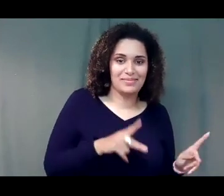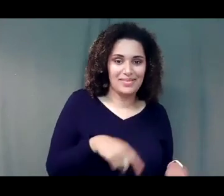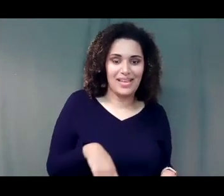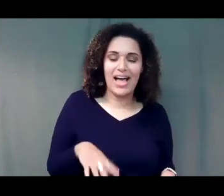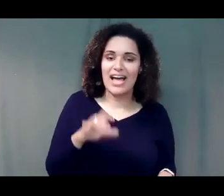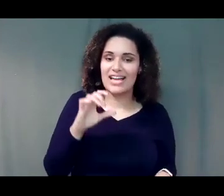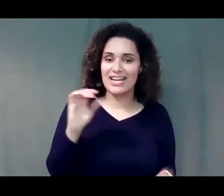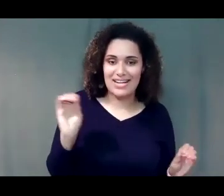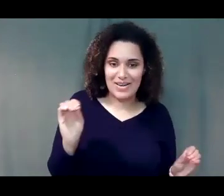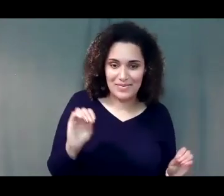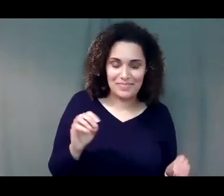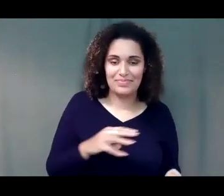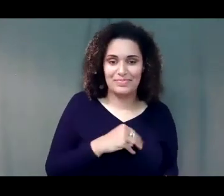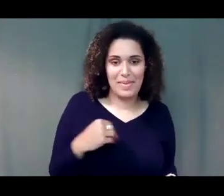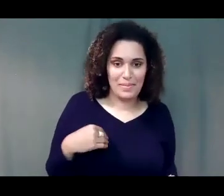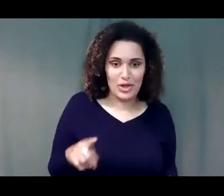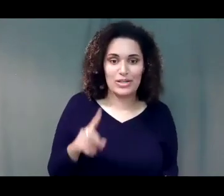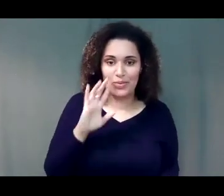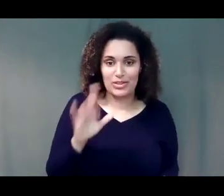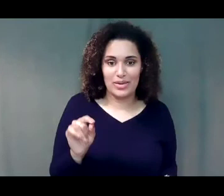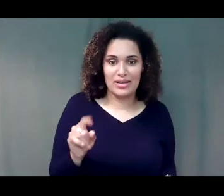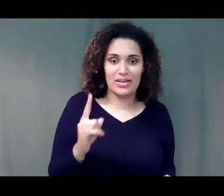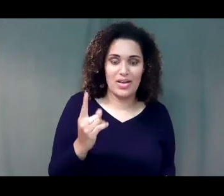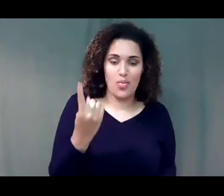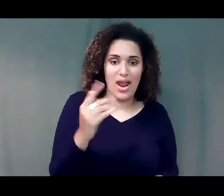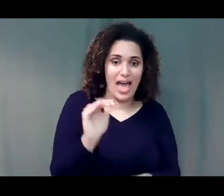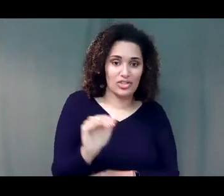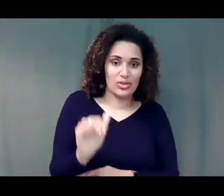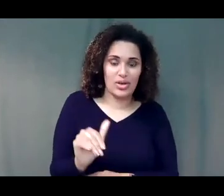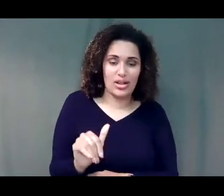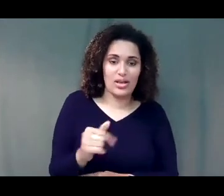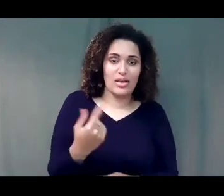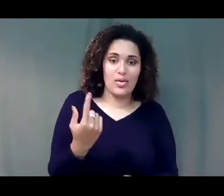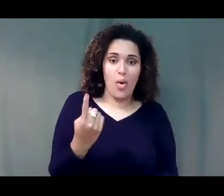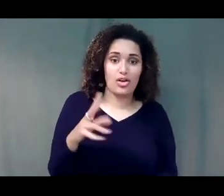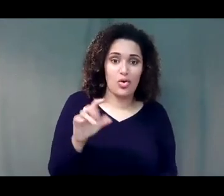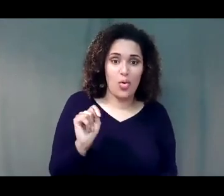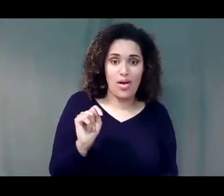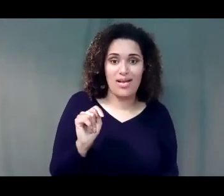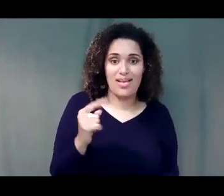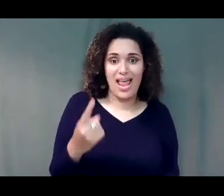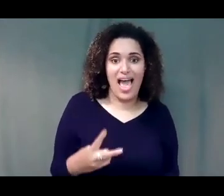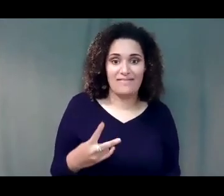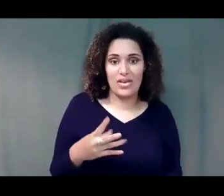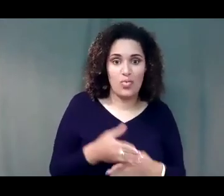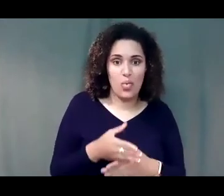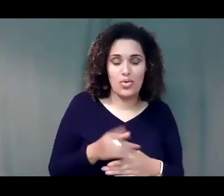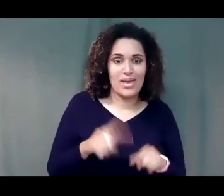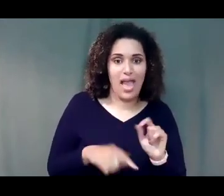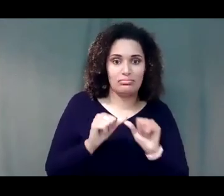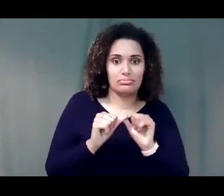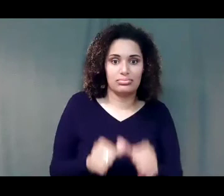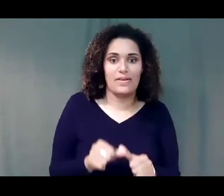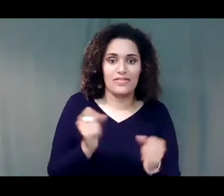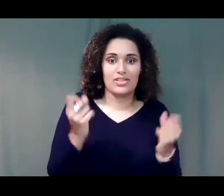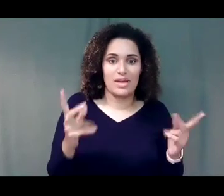day for that. We just realized we in one afternoon used like 1.5 quarts of wood, and we just thought, oh my gosh, we just can't sustain this with this many